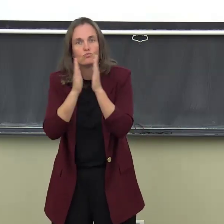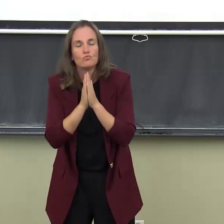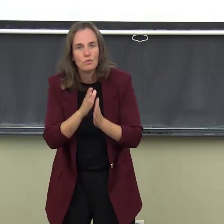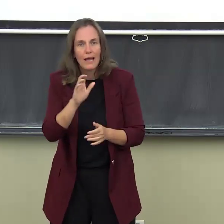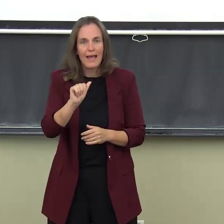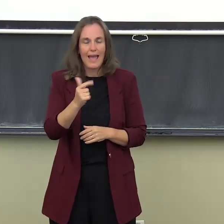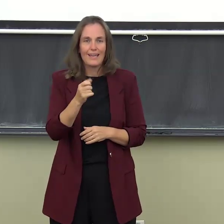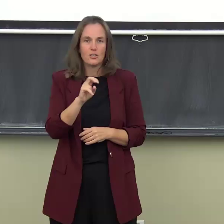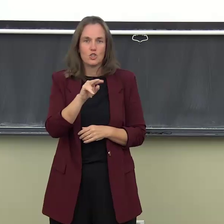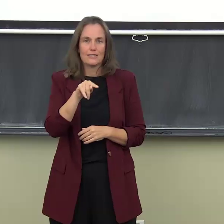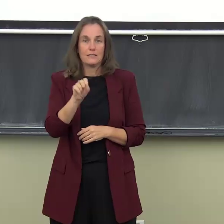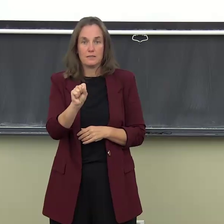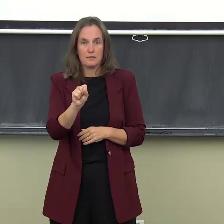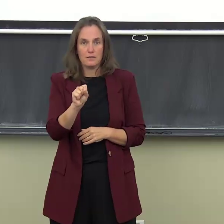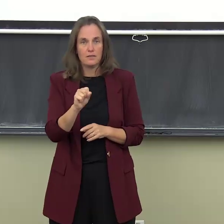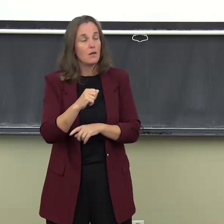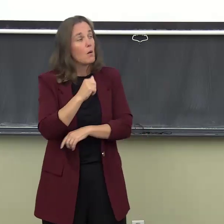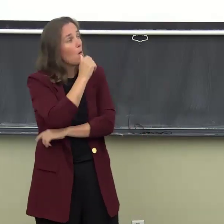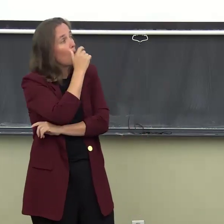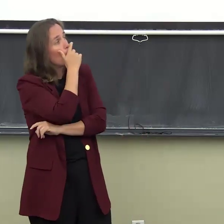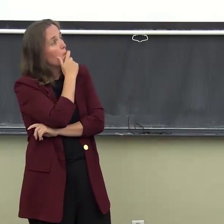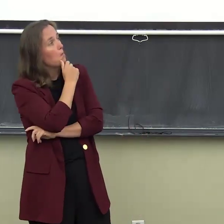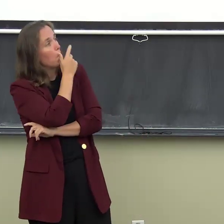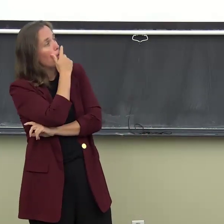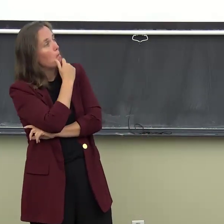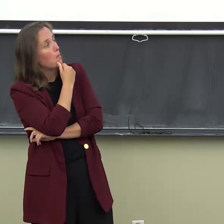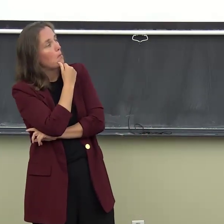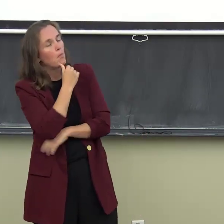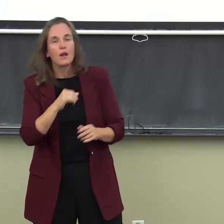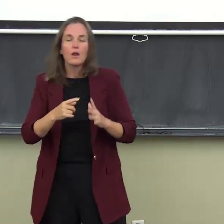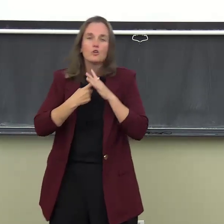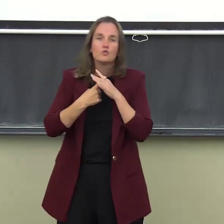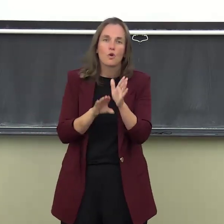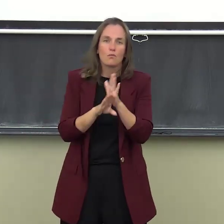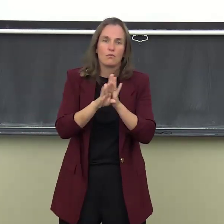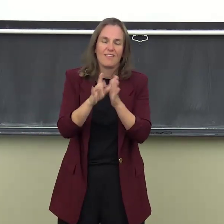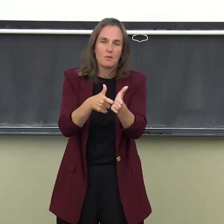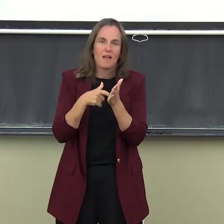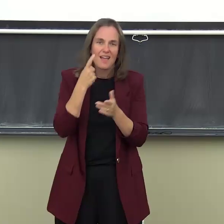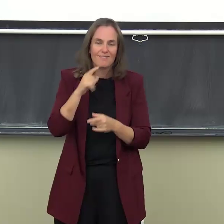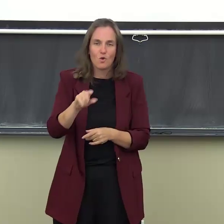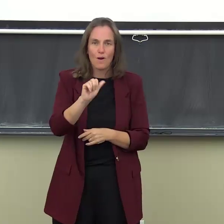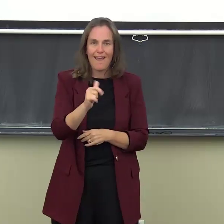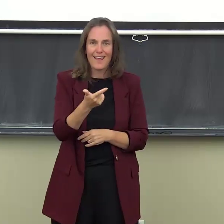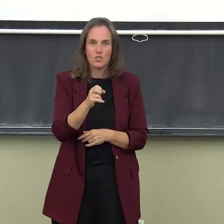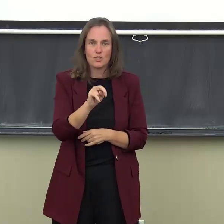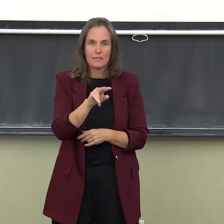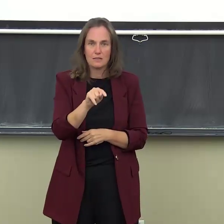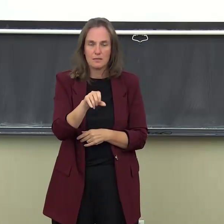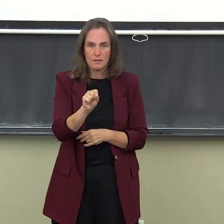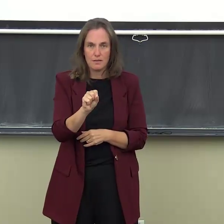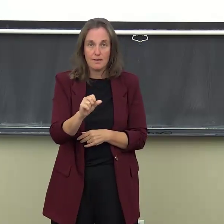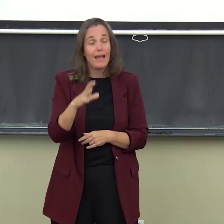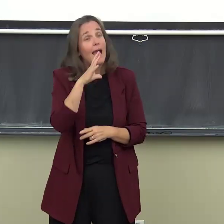agents Mhm. and to start building the demand for agents. Mhm. And I'm also thinking about